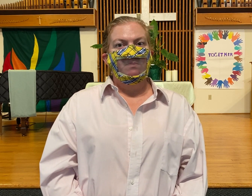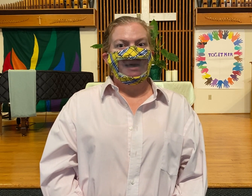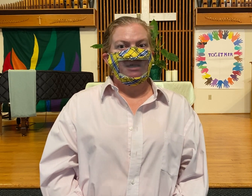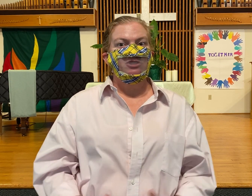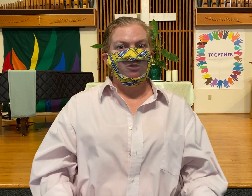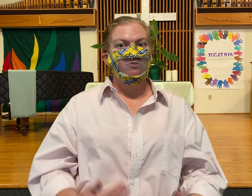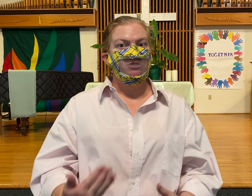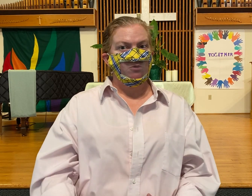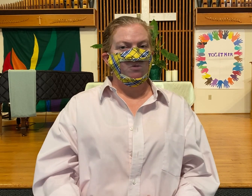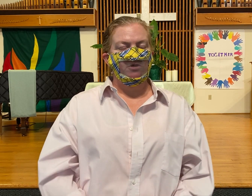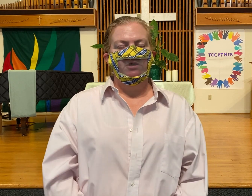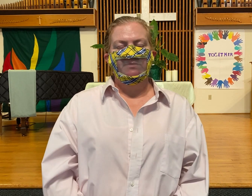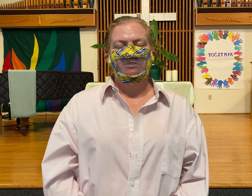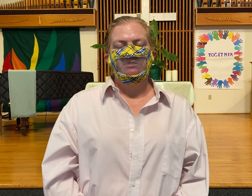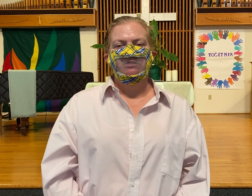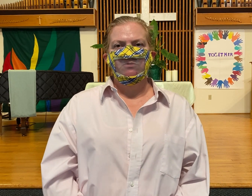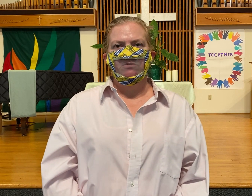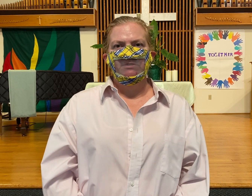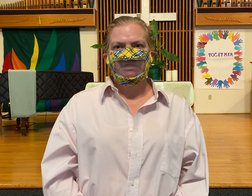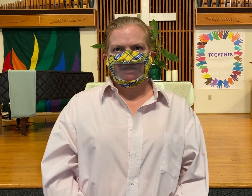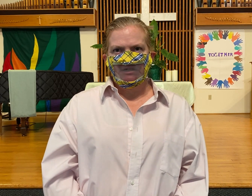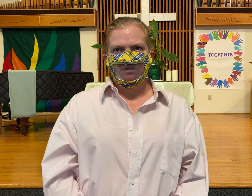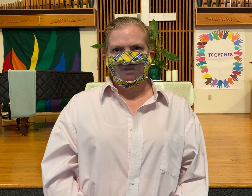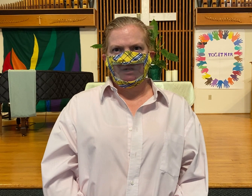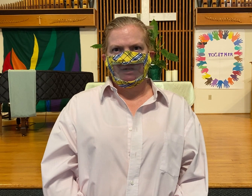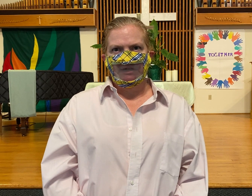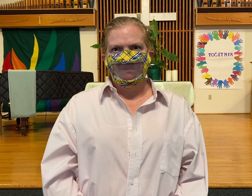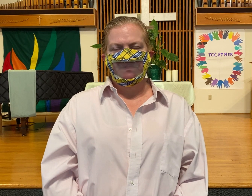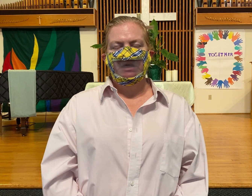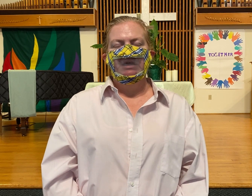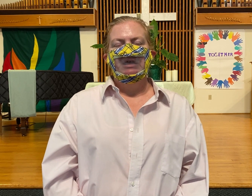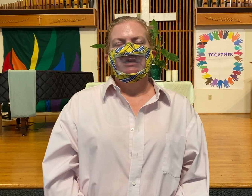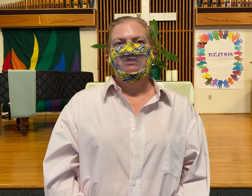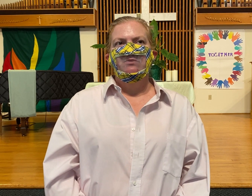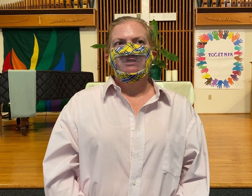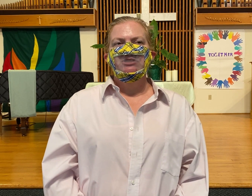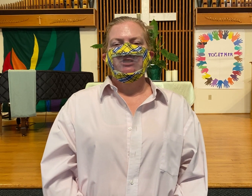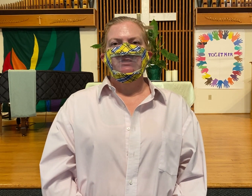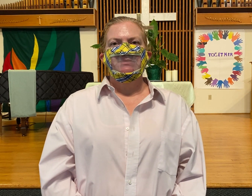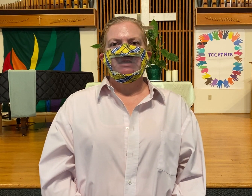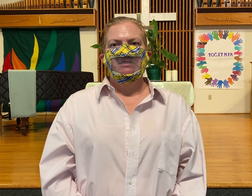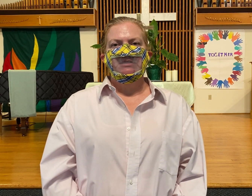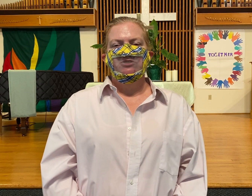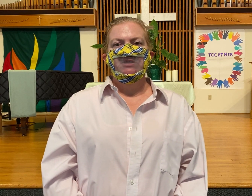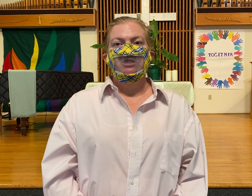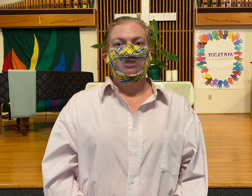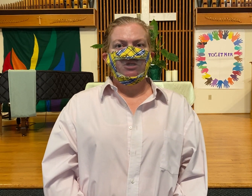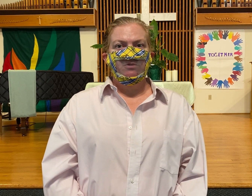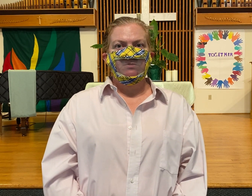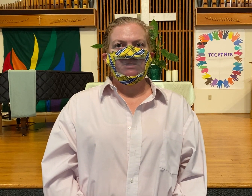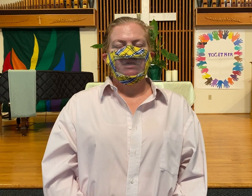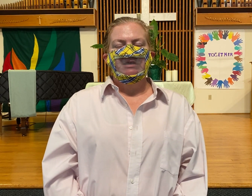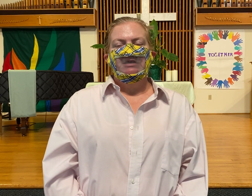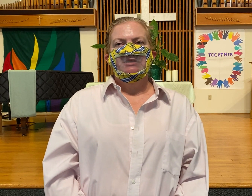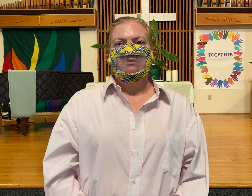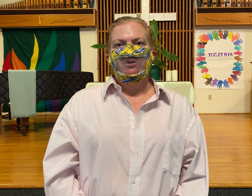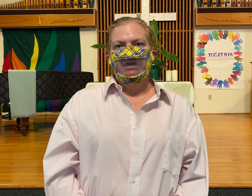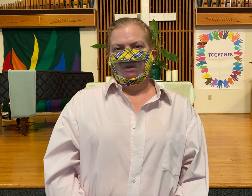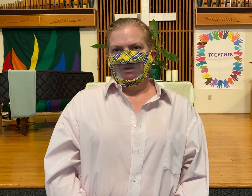back to school. You're going to be doing school distance learning again. So I wanted to share some signs that you can use to communicate with